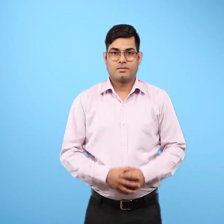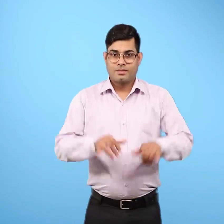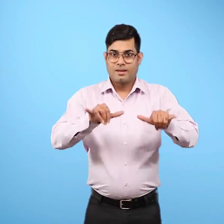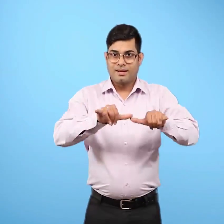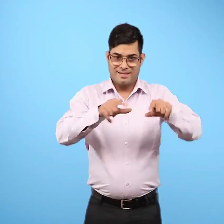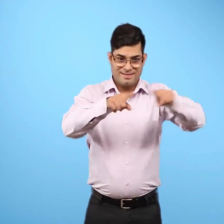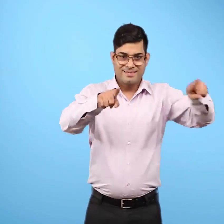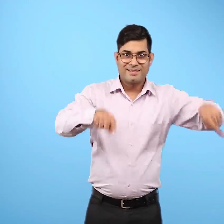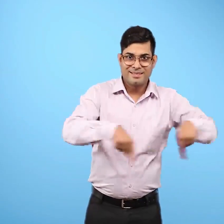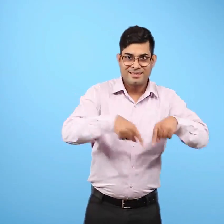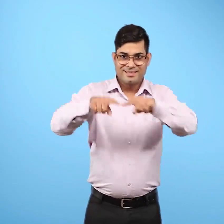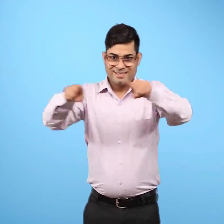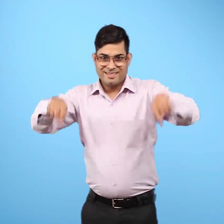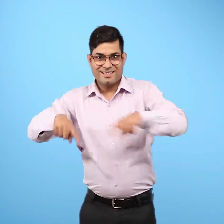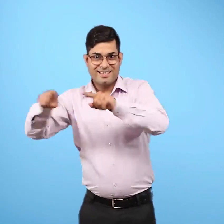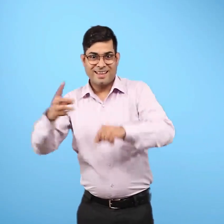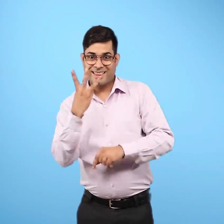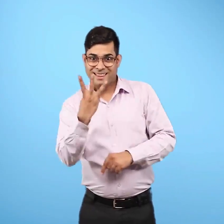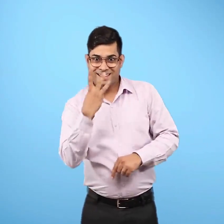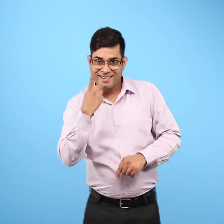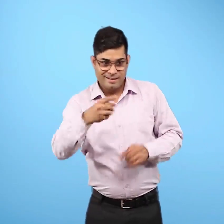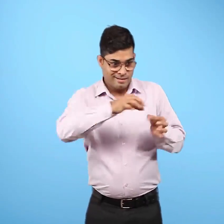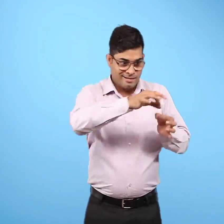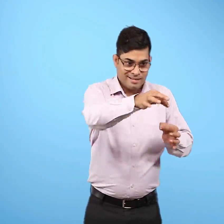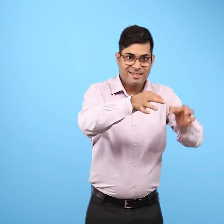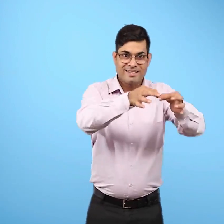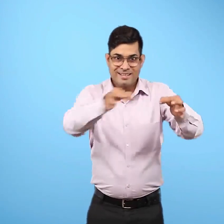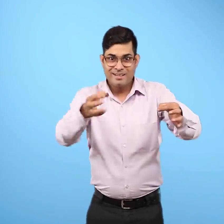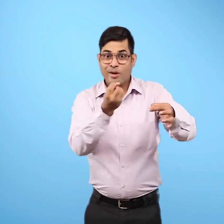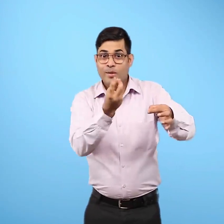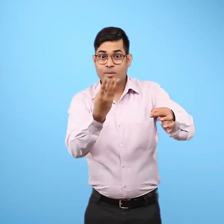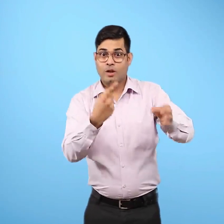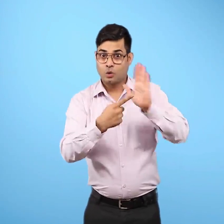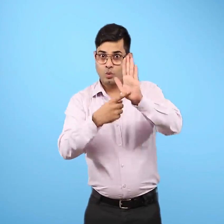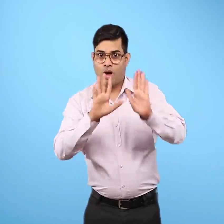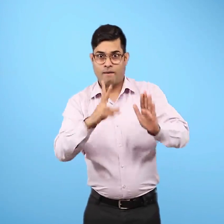The dimensions of all the sides are also mentioned on each of the fields.